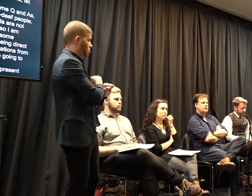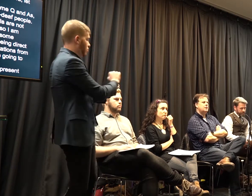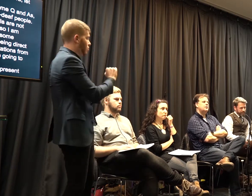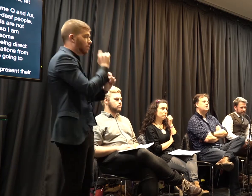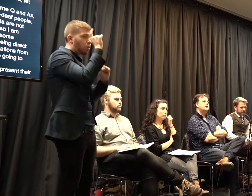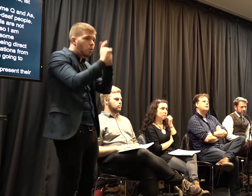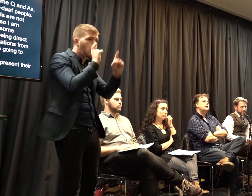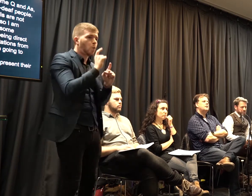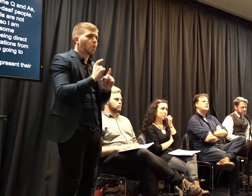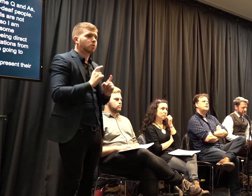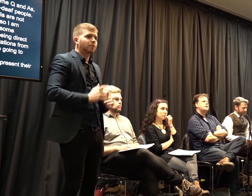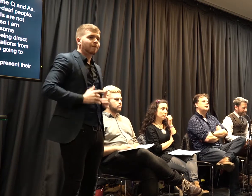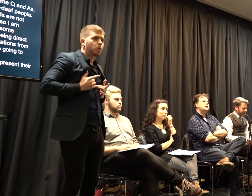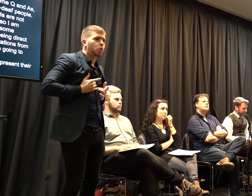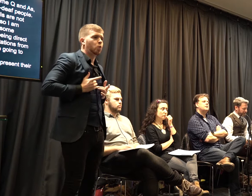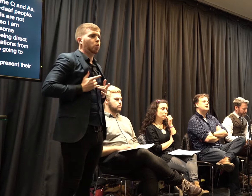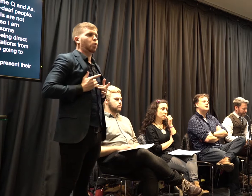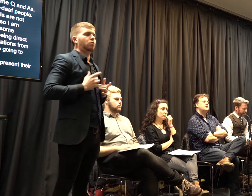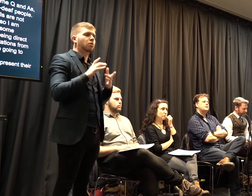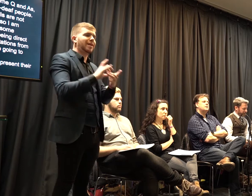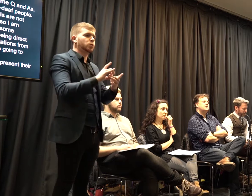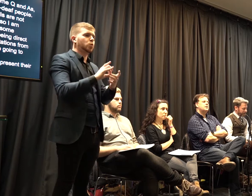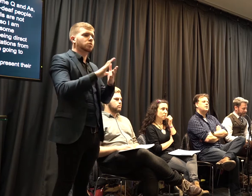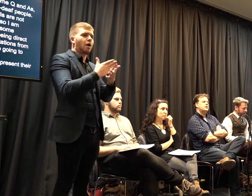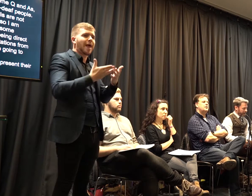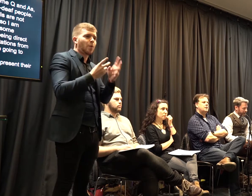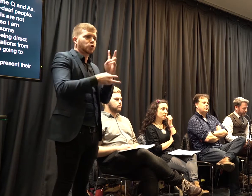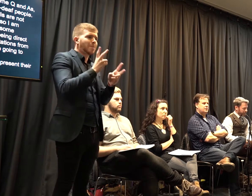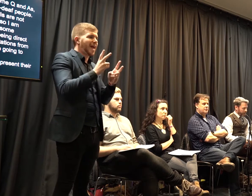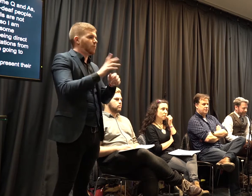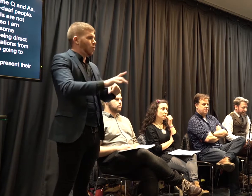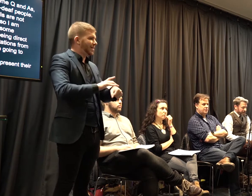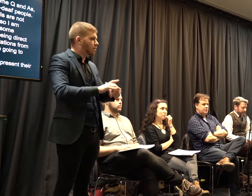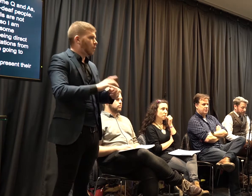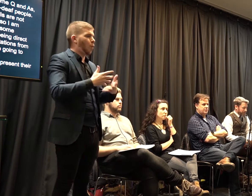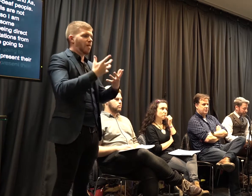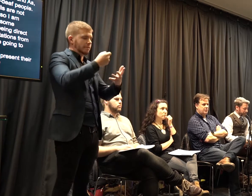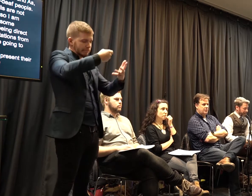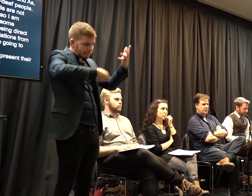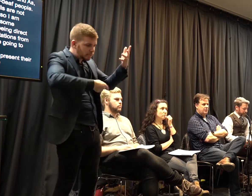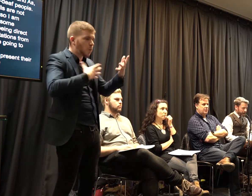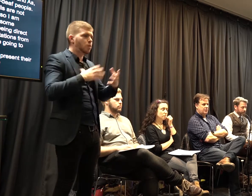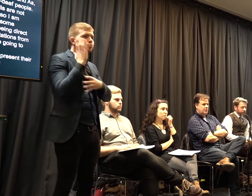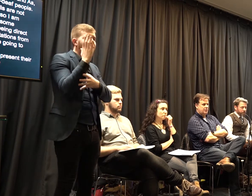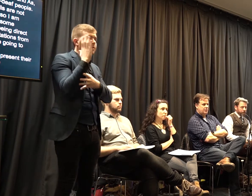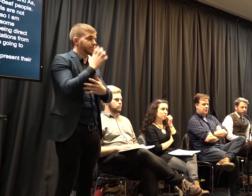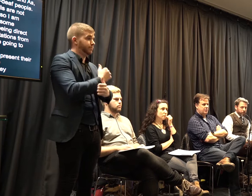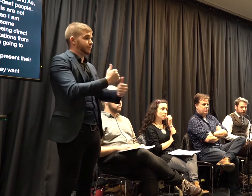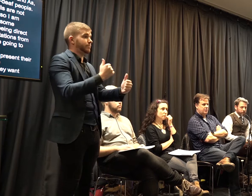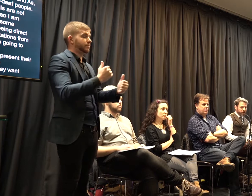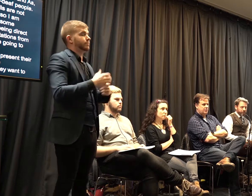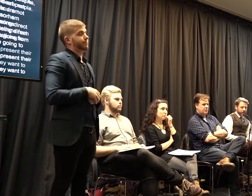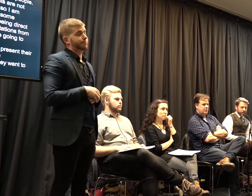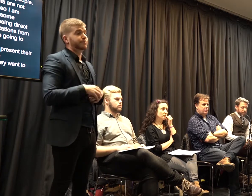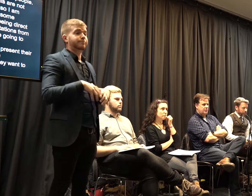thoughts, their feelings about sign language interpretation for theatre, or anything else they want to present, indeed. So with no